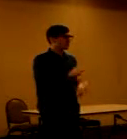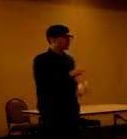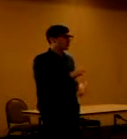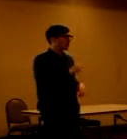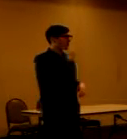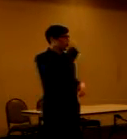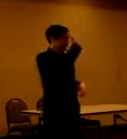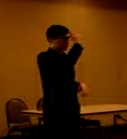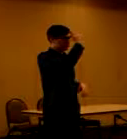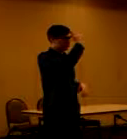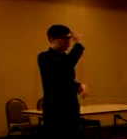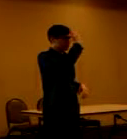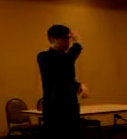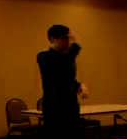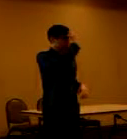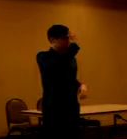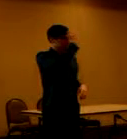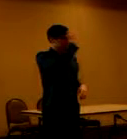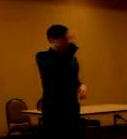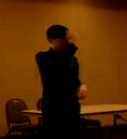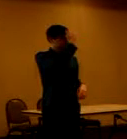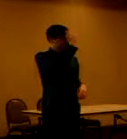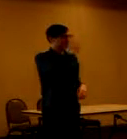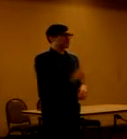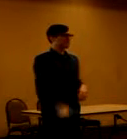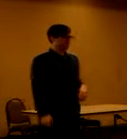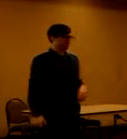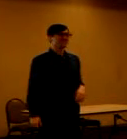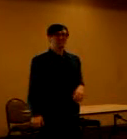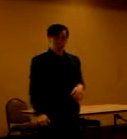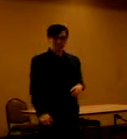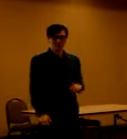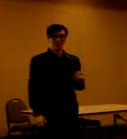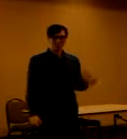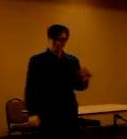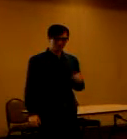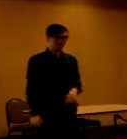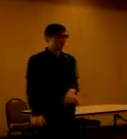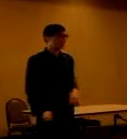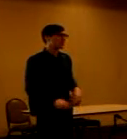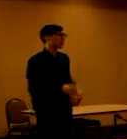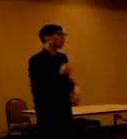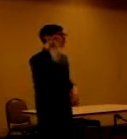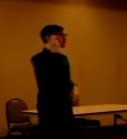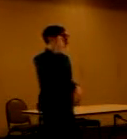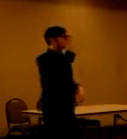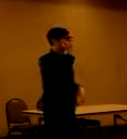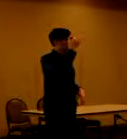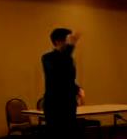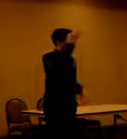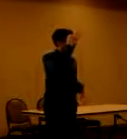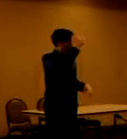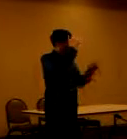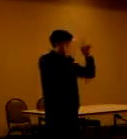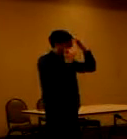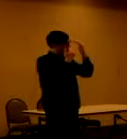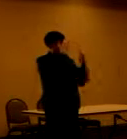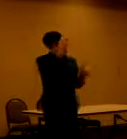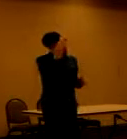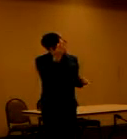Adam. The reason is because my hair.